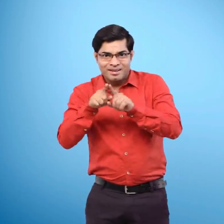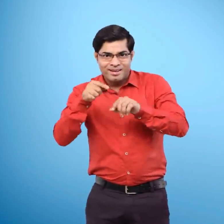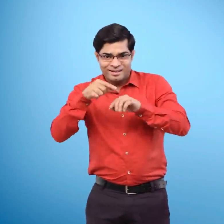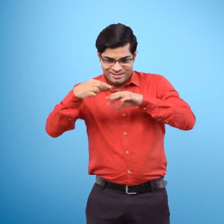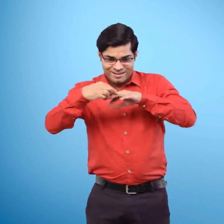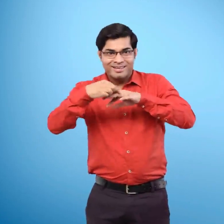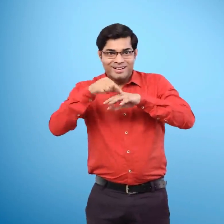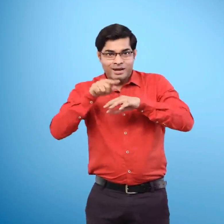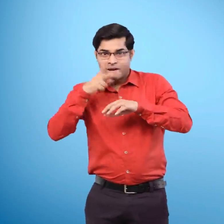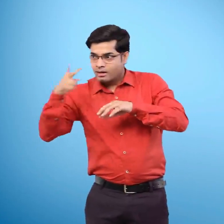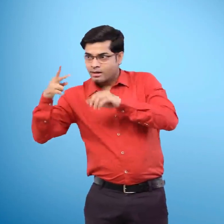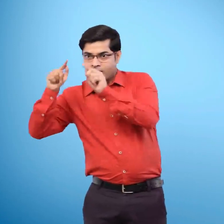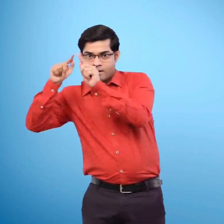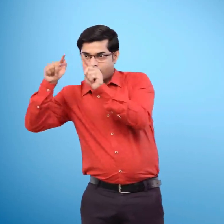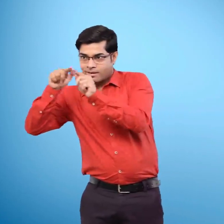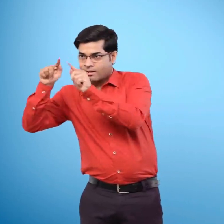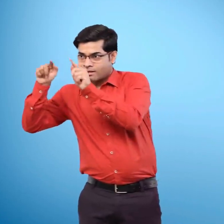arranged in diamond shape.